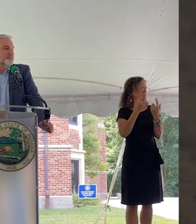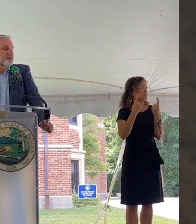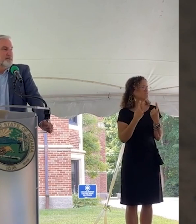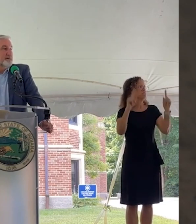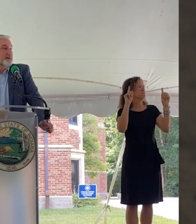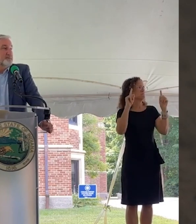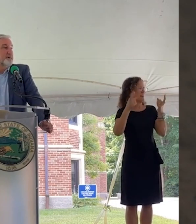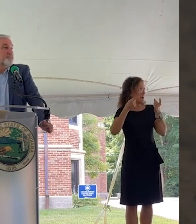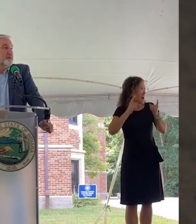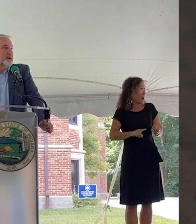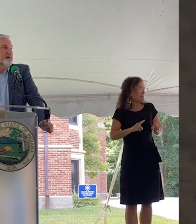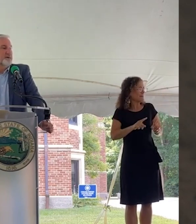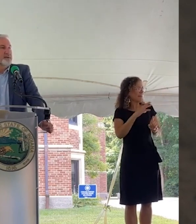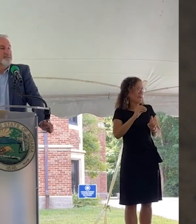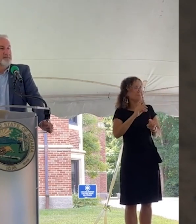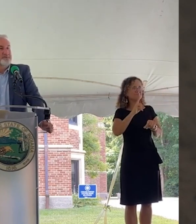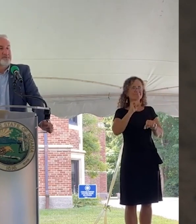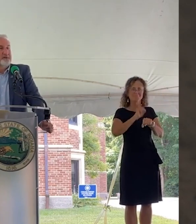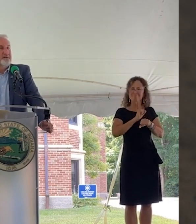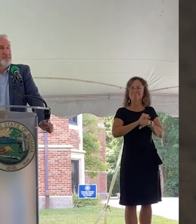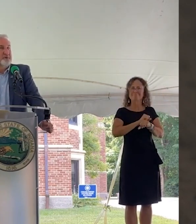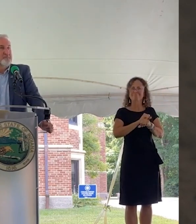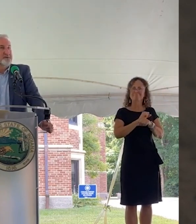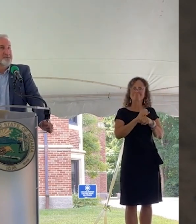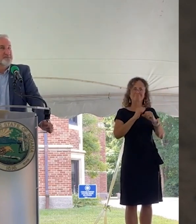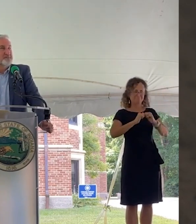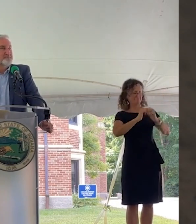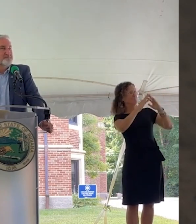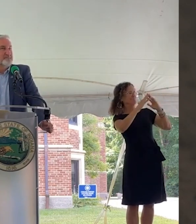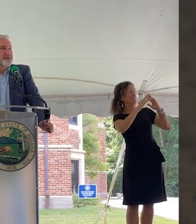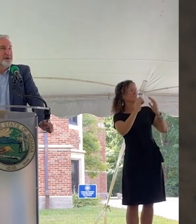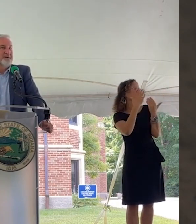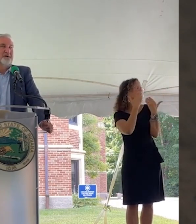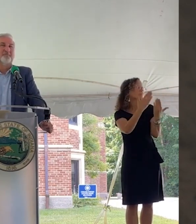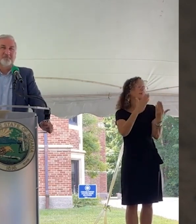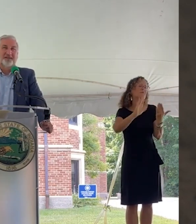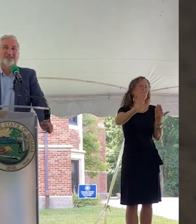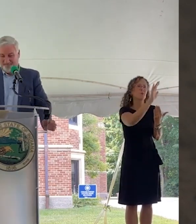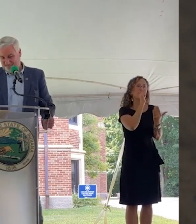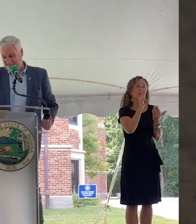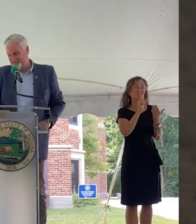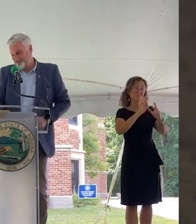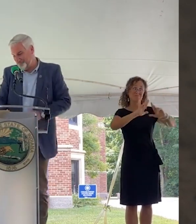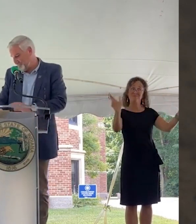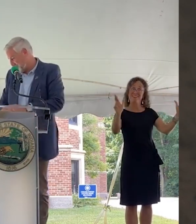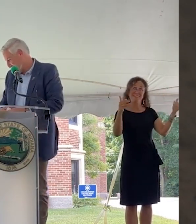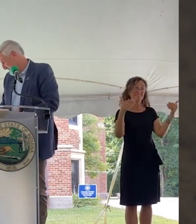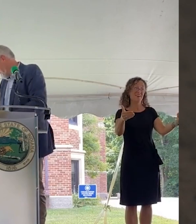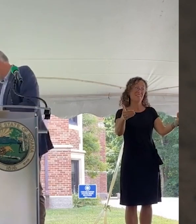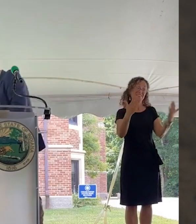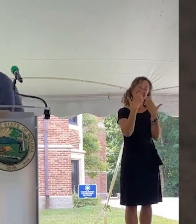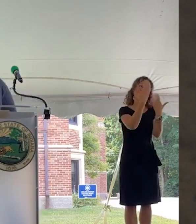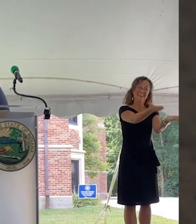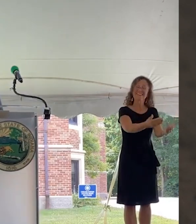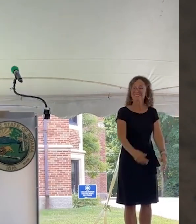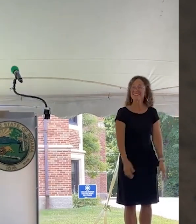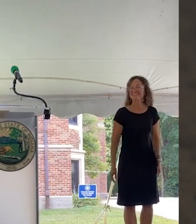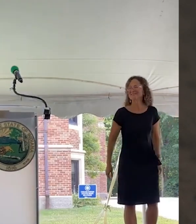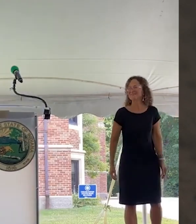become a reality. So thank you for your patience, and here we go. Thank you.